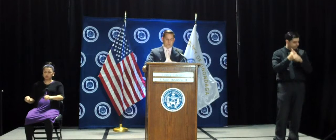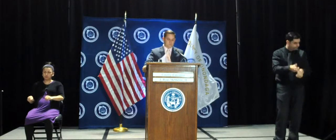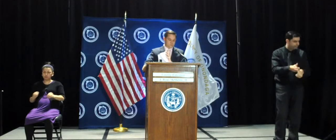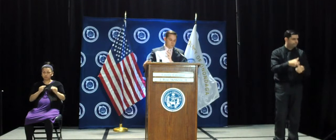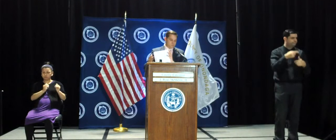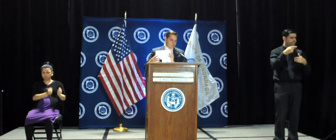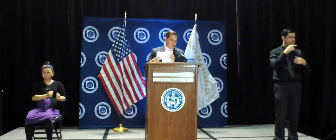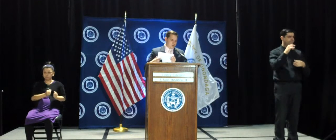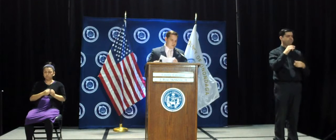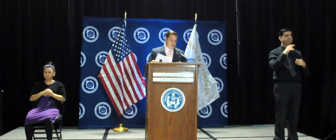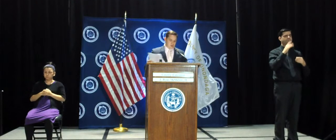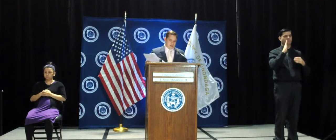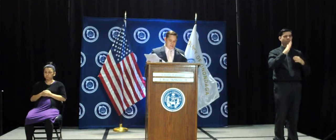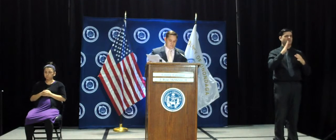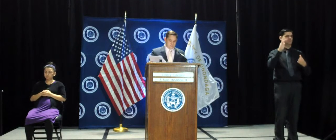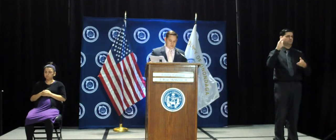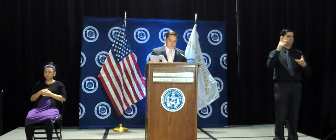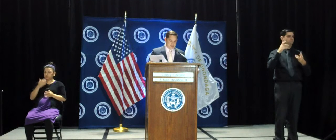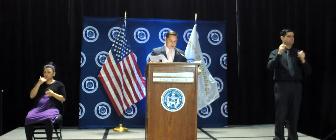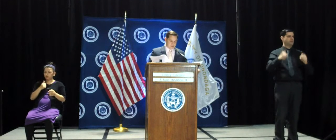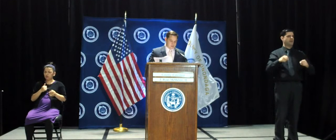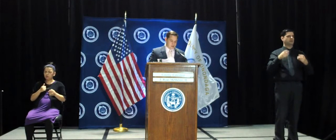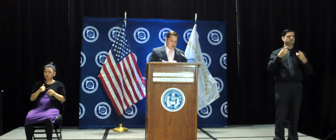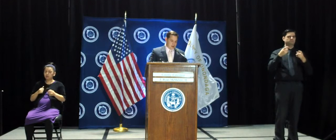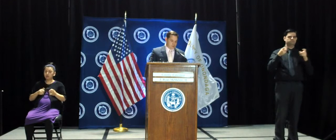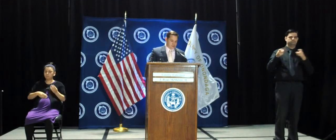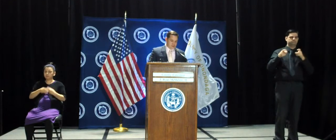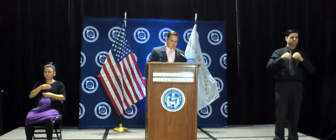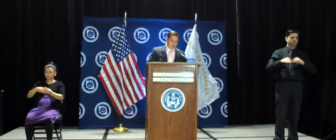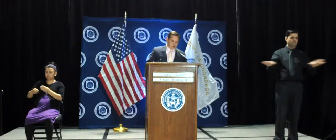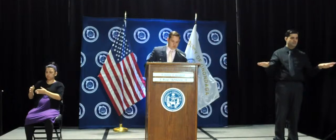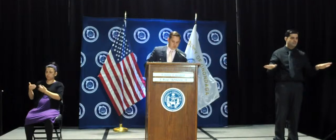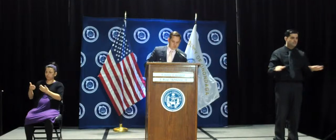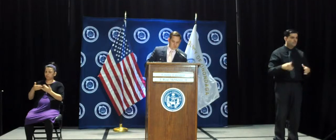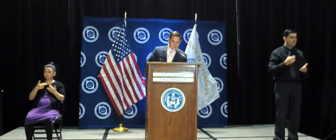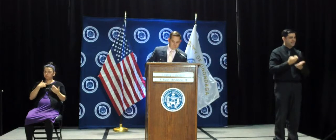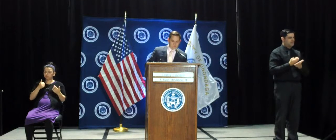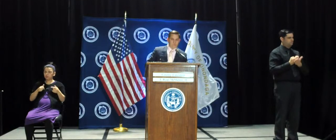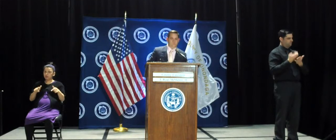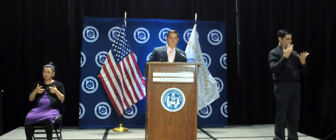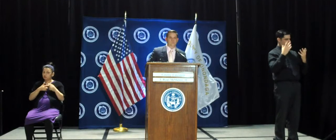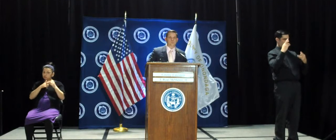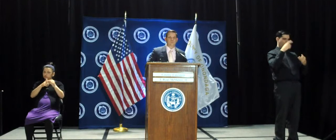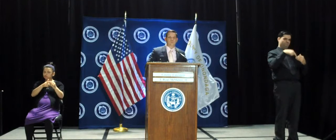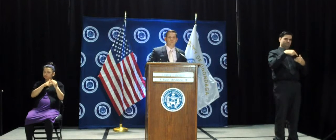economy open. Saying all that, that's the data. Happy to take questions.